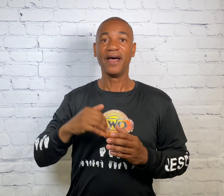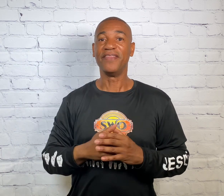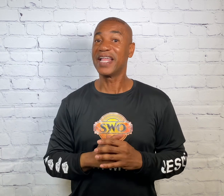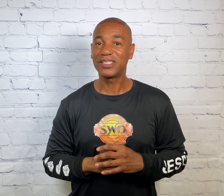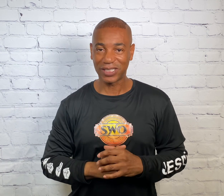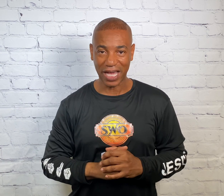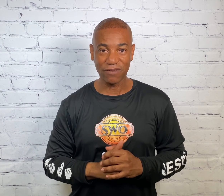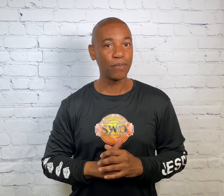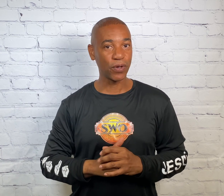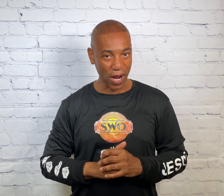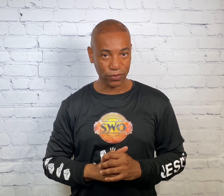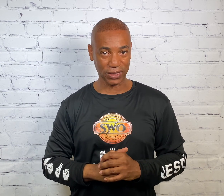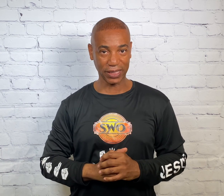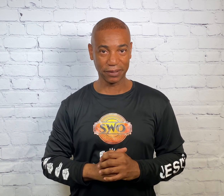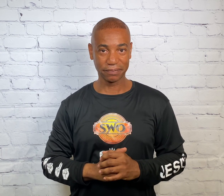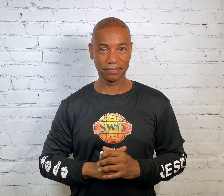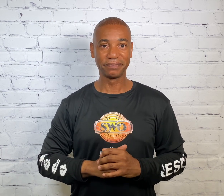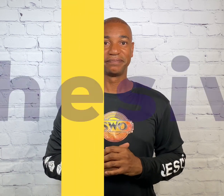That is the sign for bureaucracy.